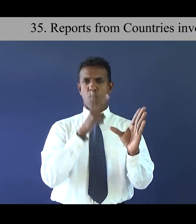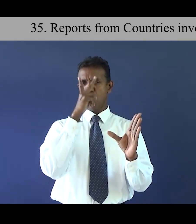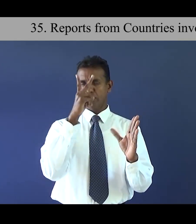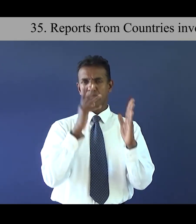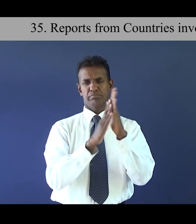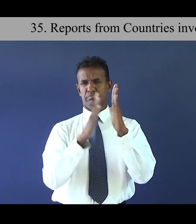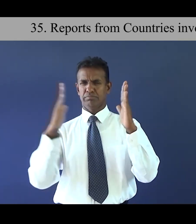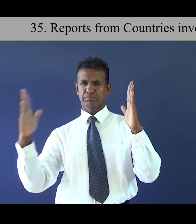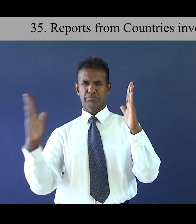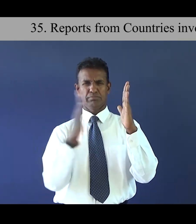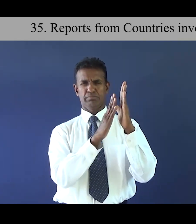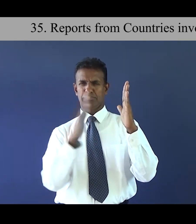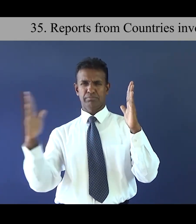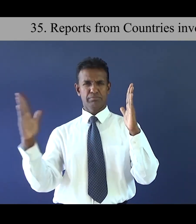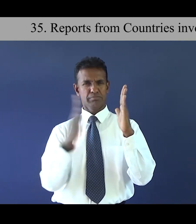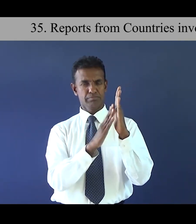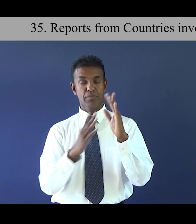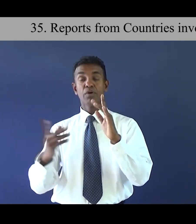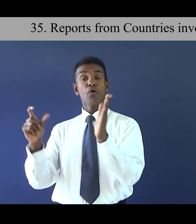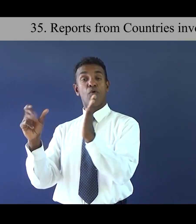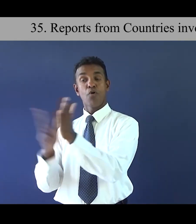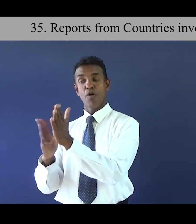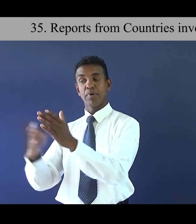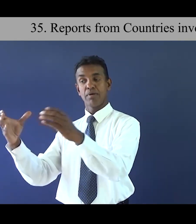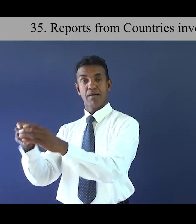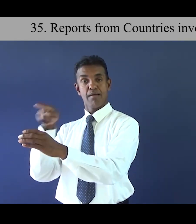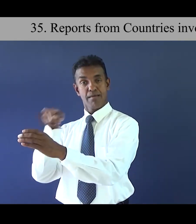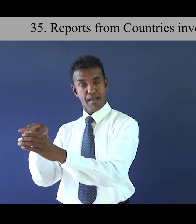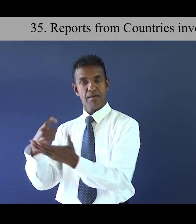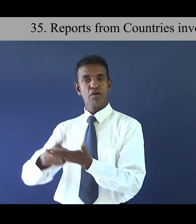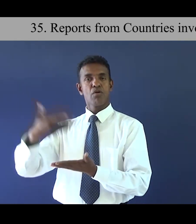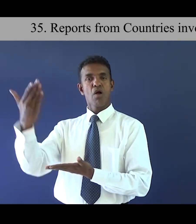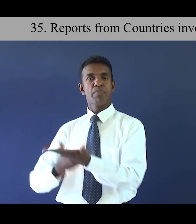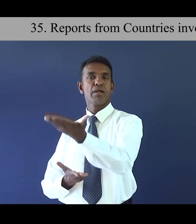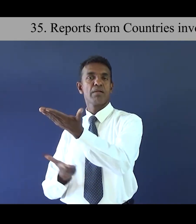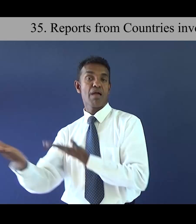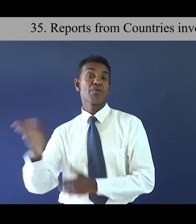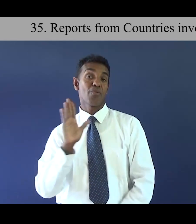extra reports if the committee asks for them.